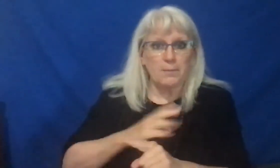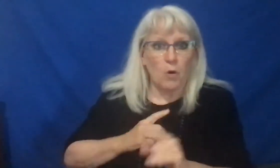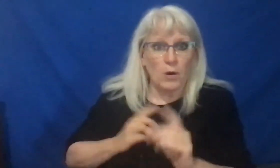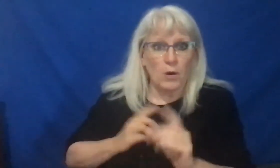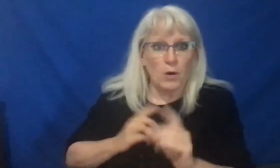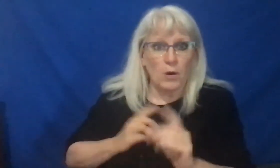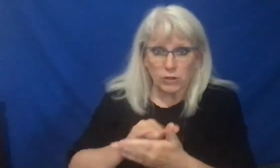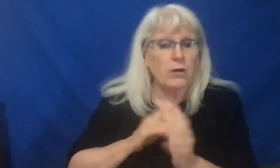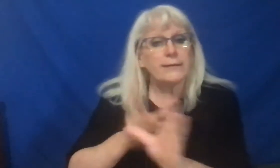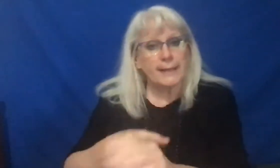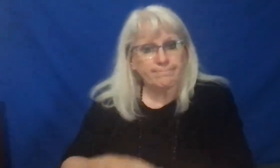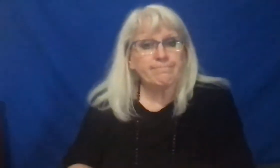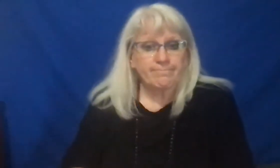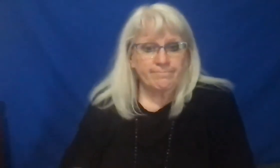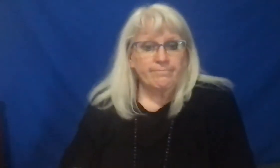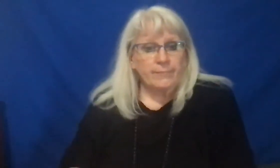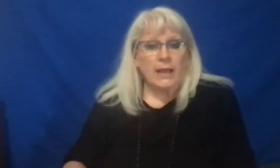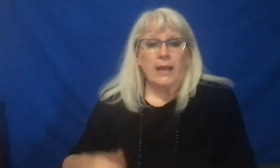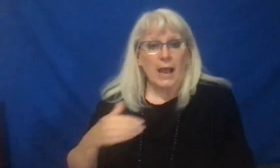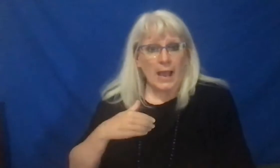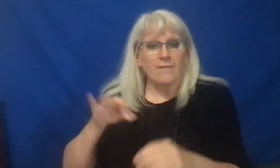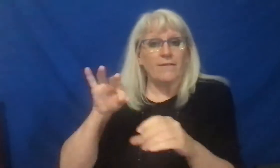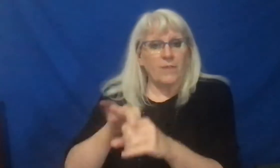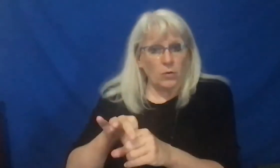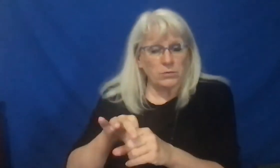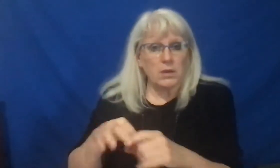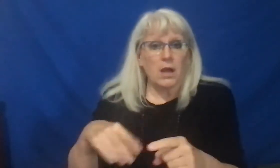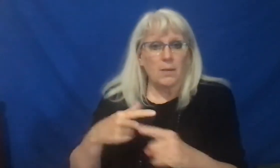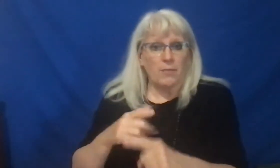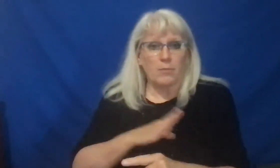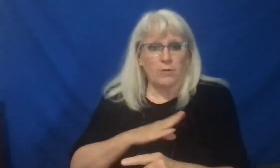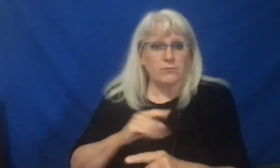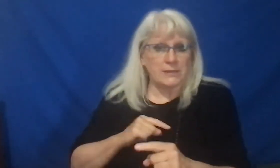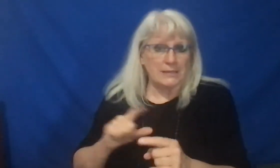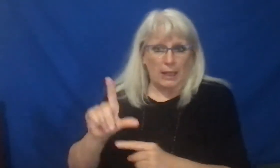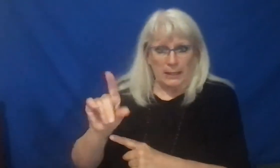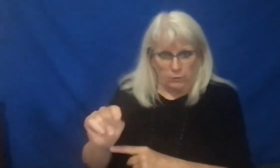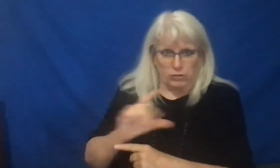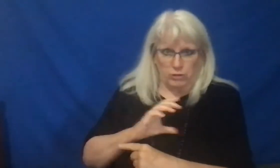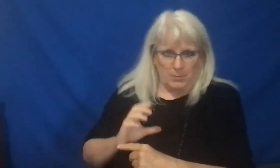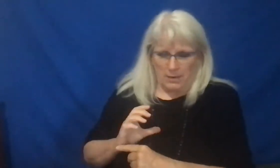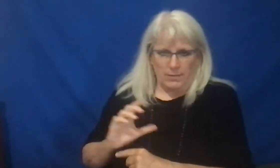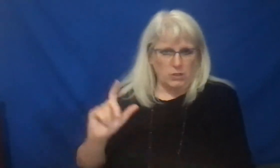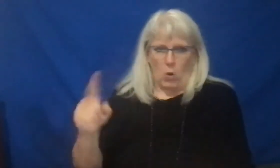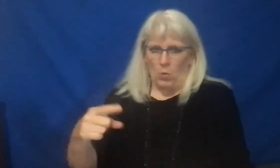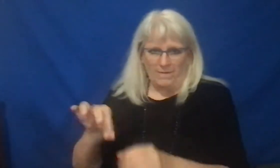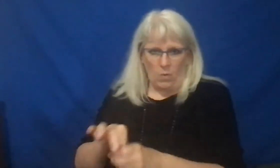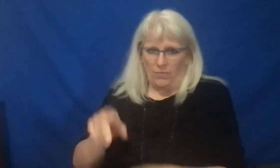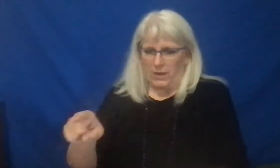I have a vote on the trustees literature committee. I don't have a vote anywhere else. I'm not a voting member of the